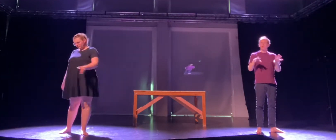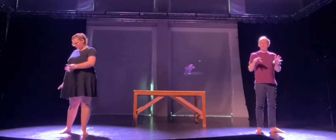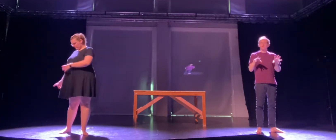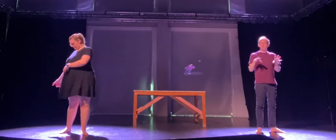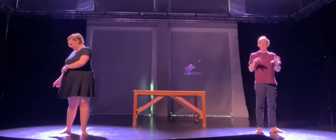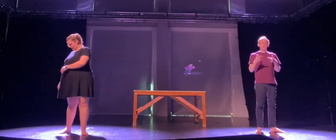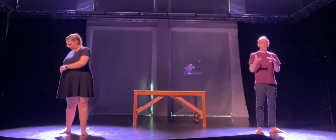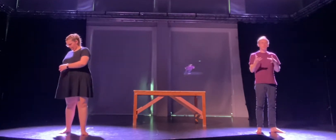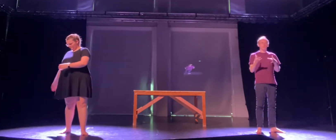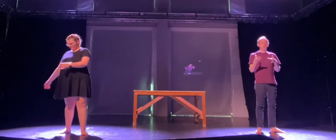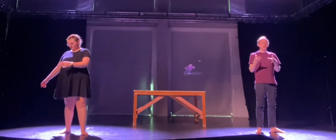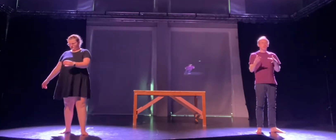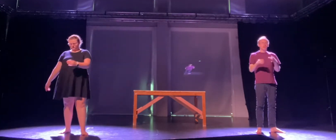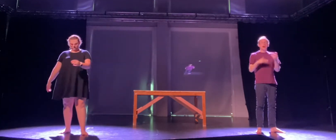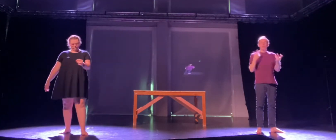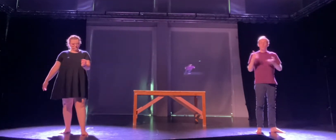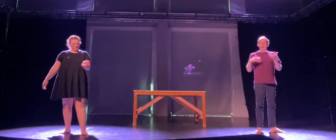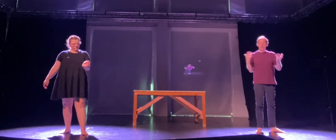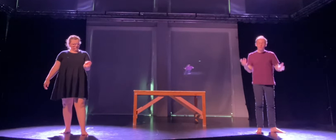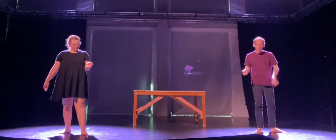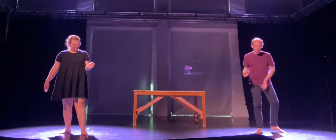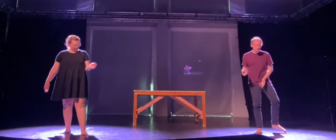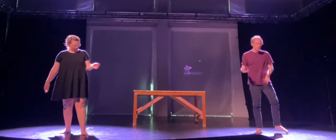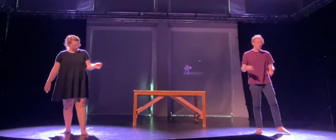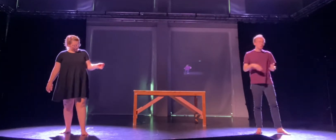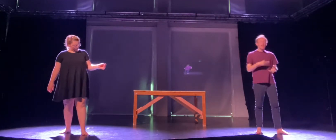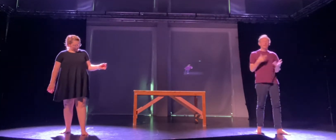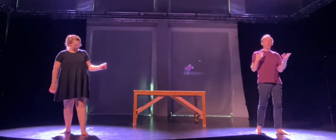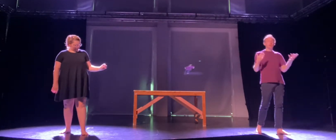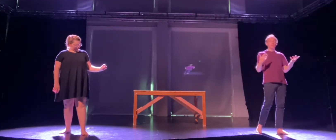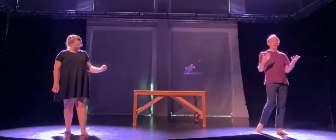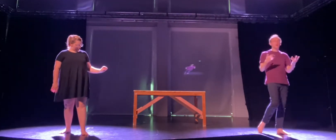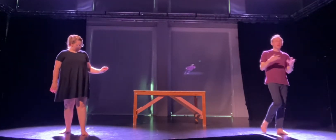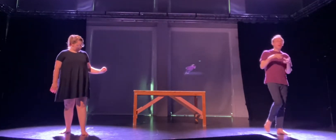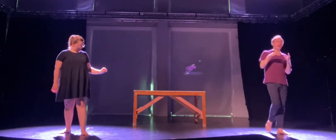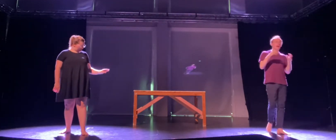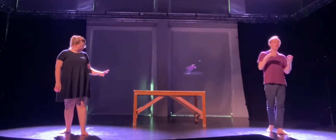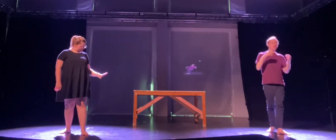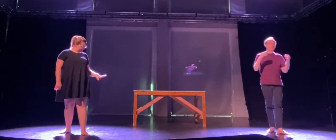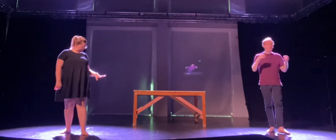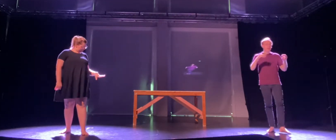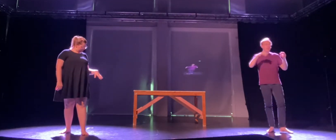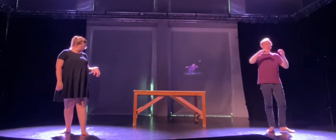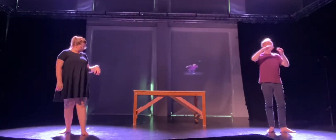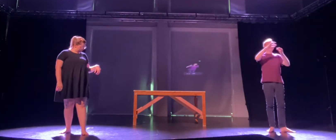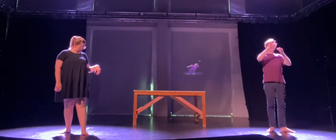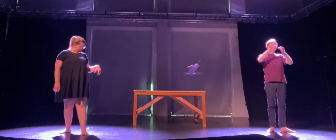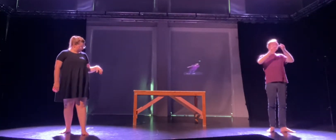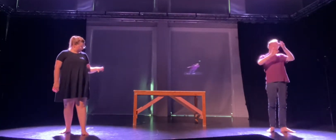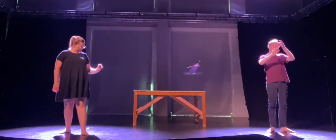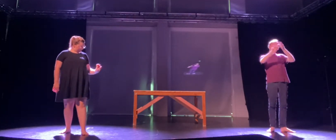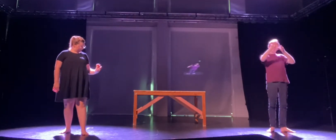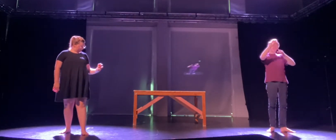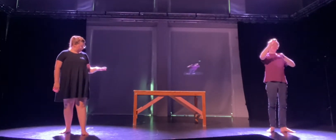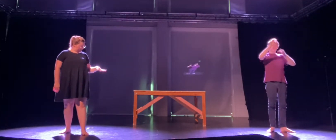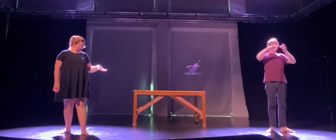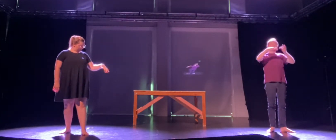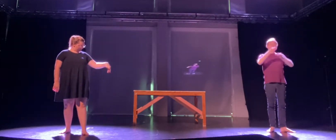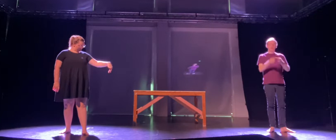Ouroboros, really. Now what we have to do as mathematicians is we have to work out how to get and untangle these